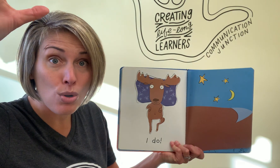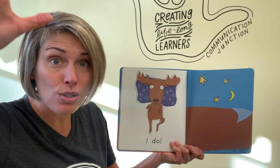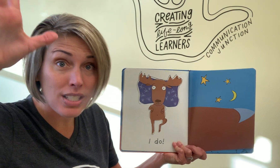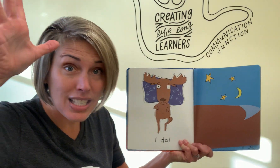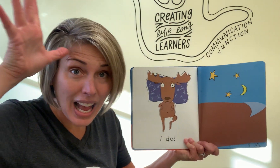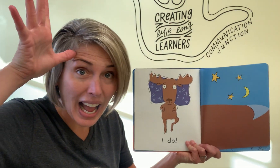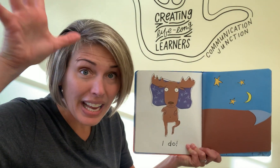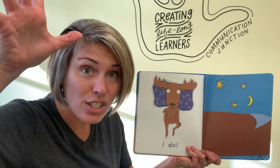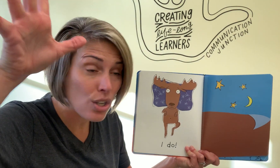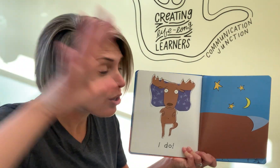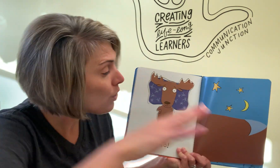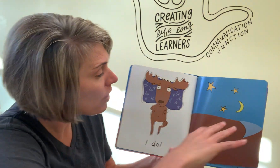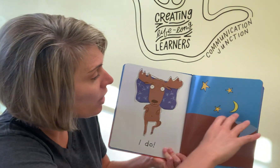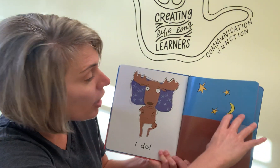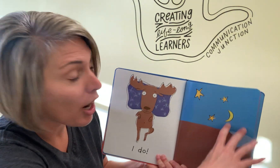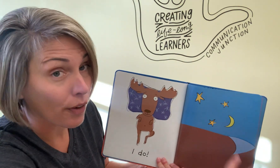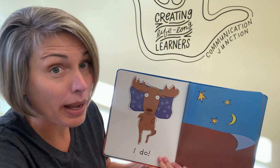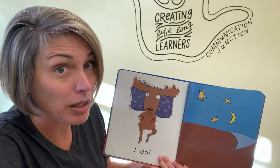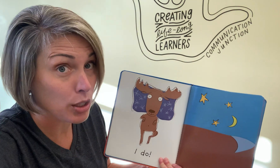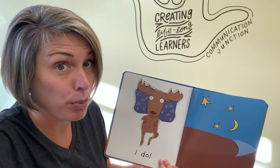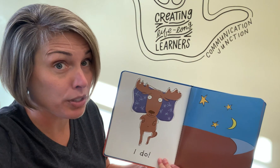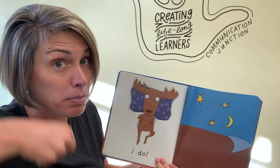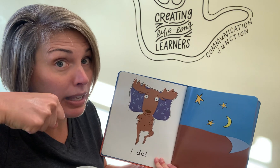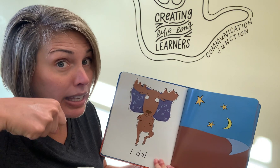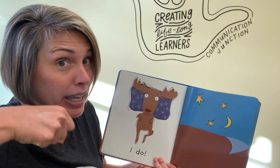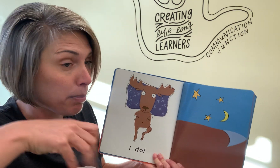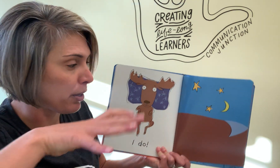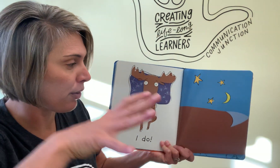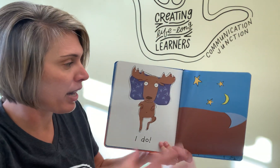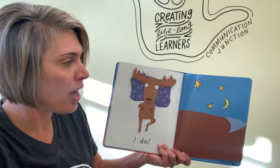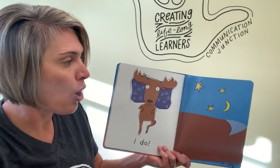Moose. I do. All right, let's pull his blankie up. Are you ready?